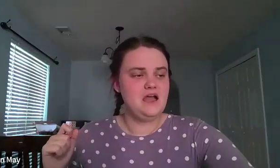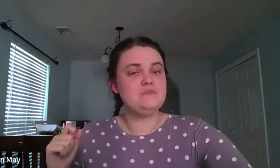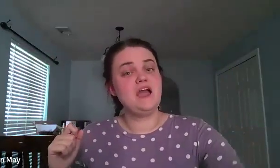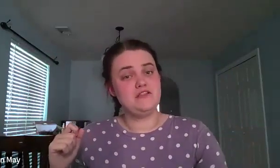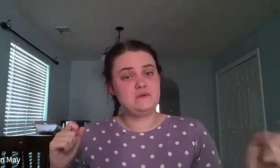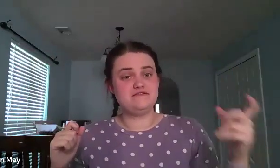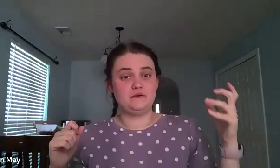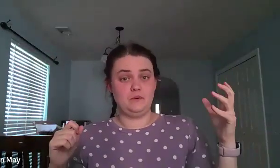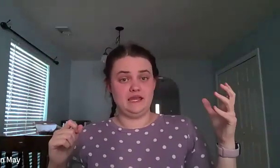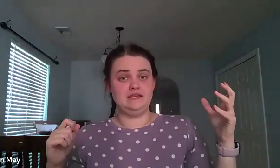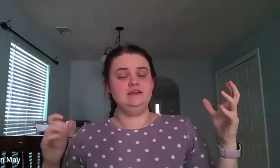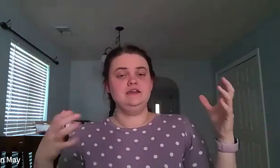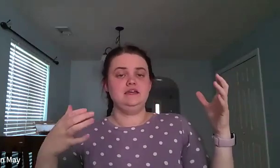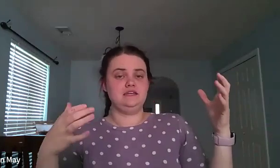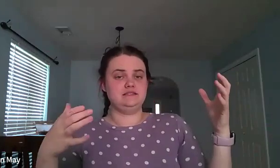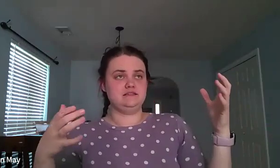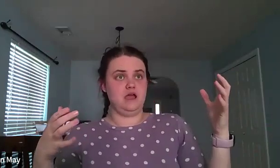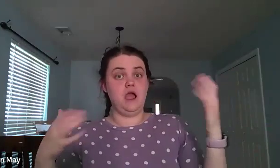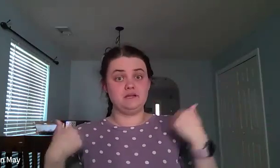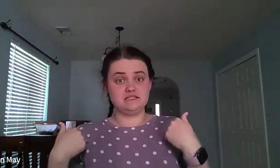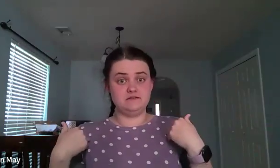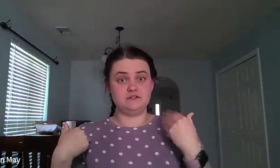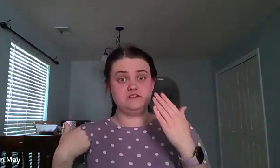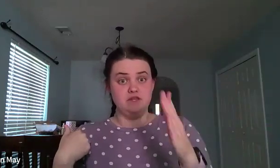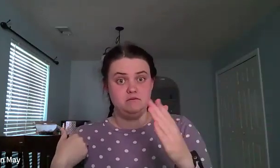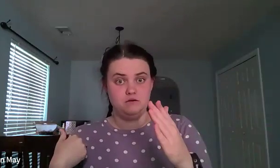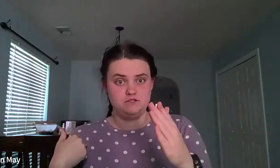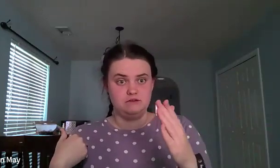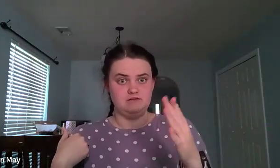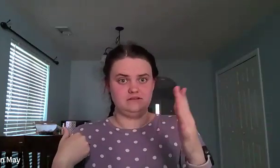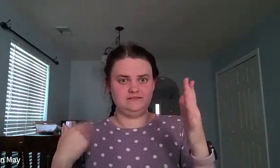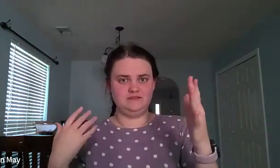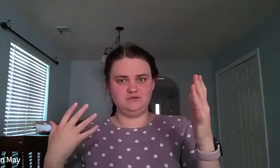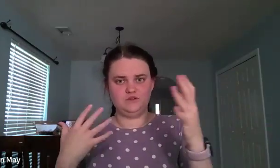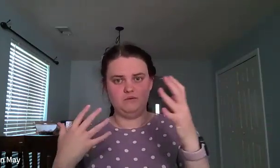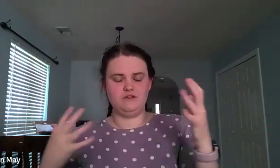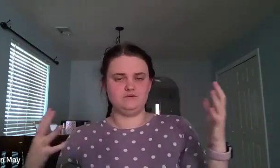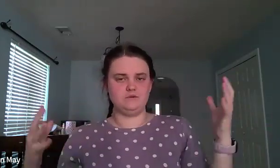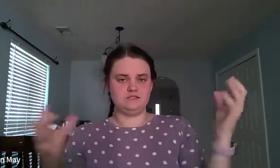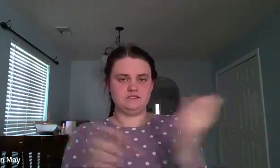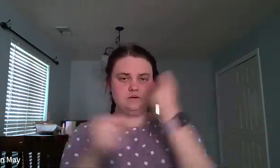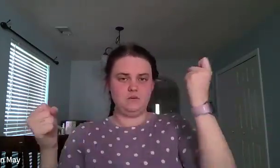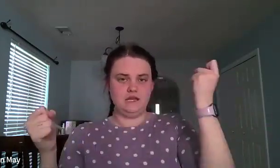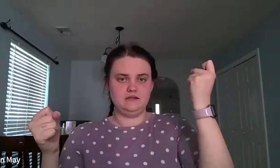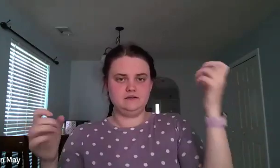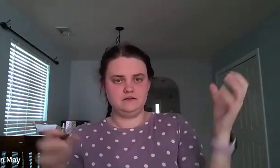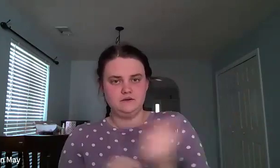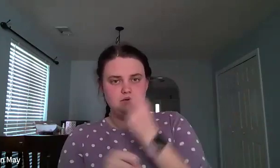The other way for win is, okay, I'm gonna sign it first and then I'll slow down because this one's kind of one of those weird ones. Win.